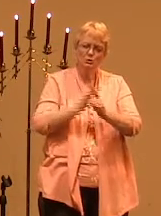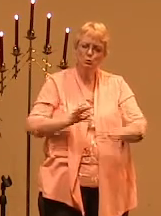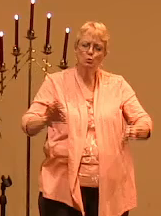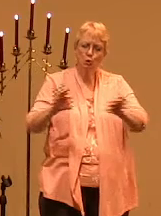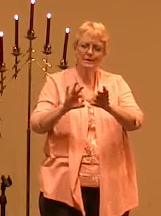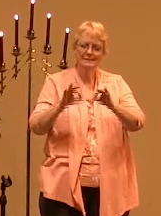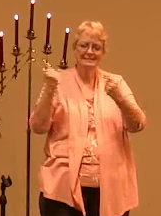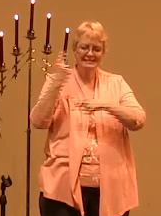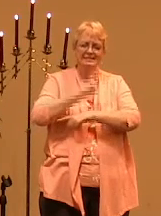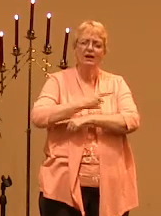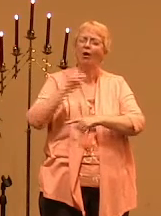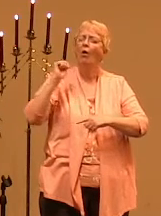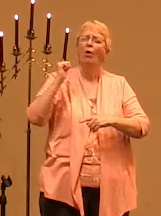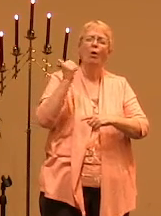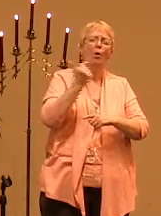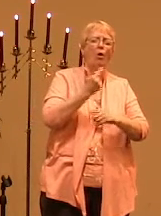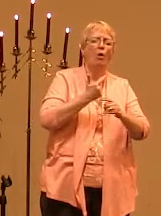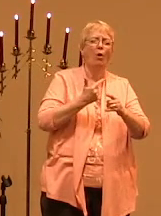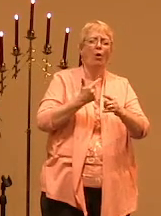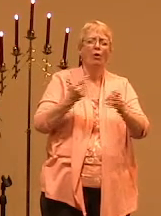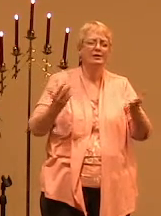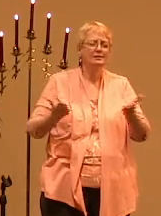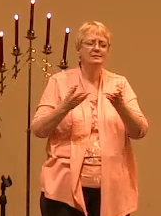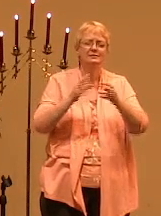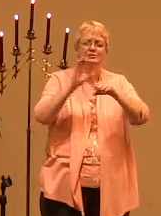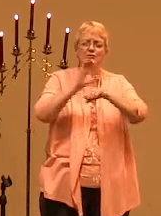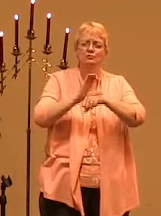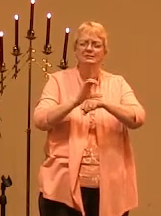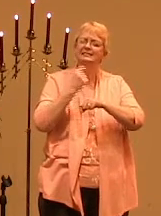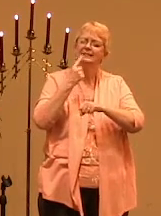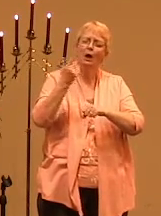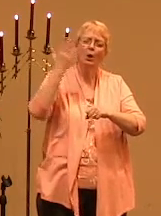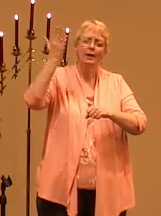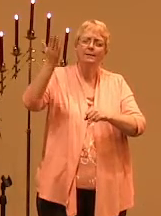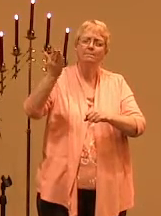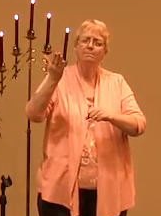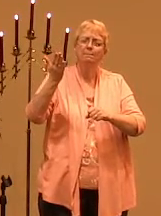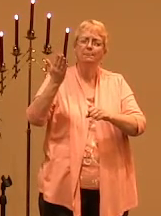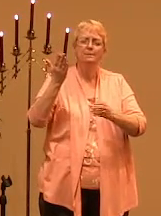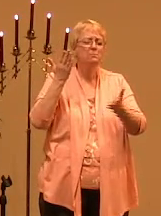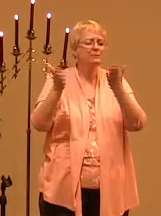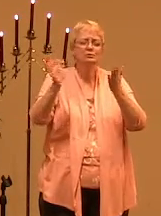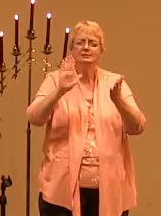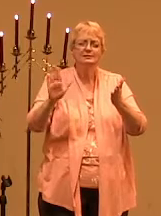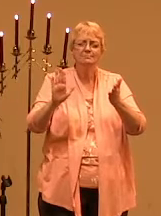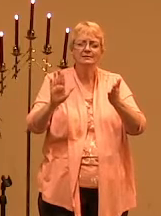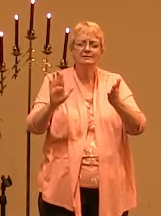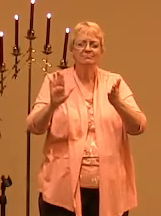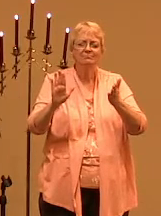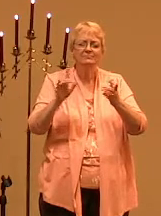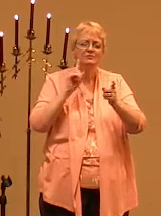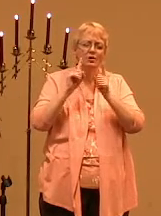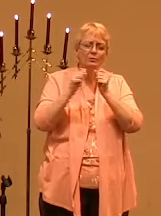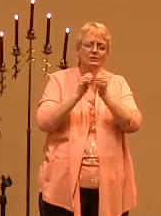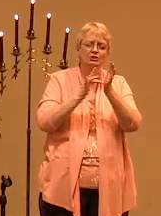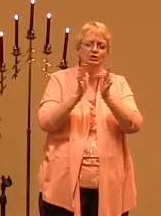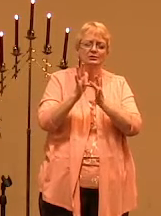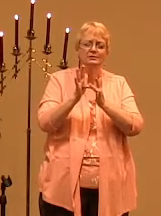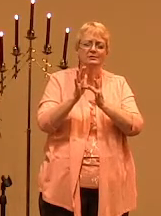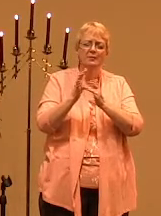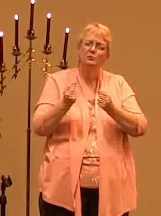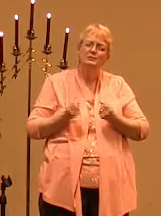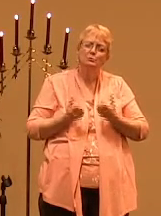today, just all across this place, just tell him. And maybe you've never done that before. Maybe you've never